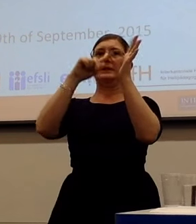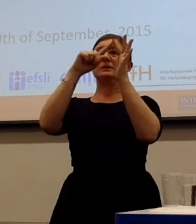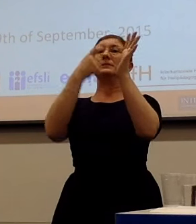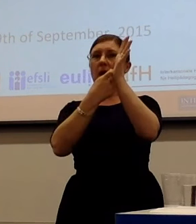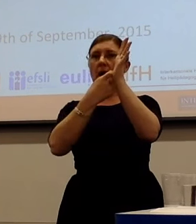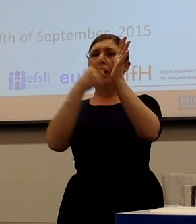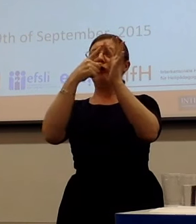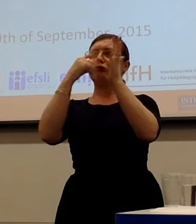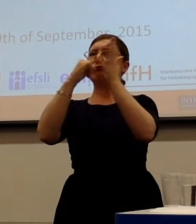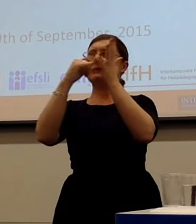group.